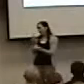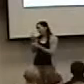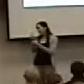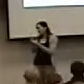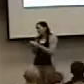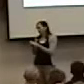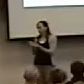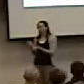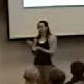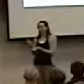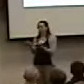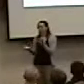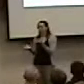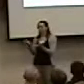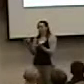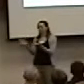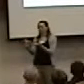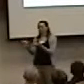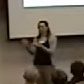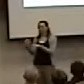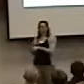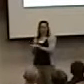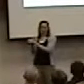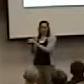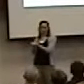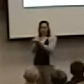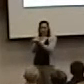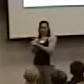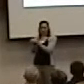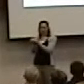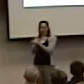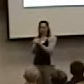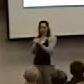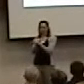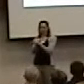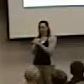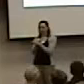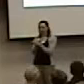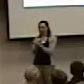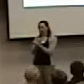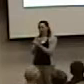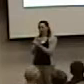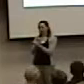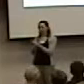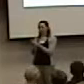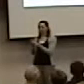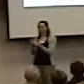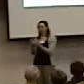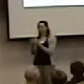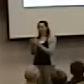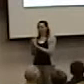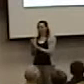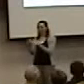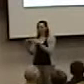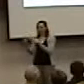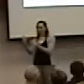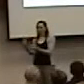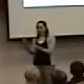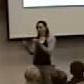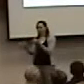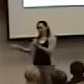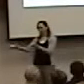is perhaps a slave that rose to some leadership role or he was brought in as a business